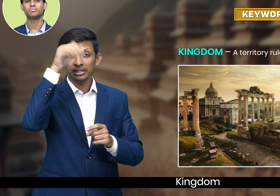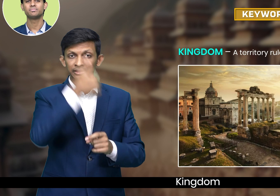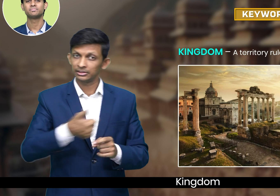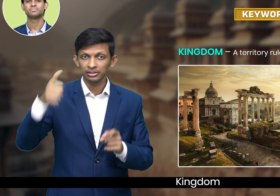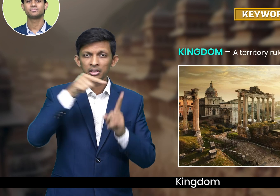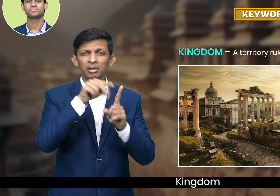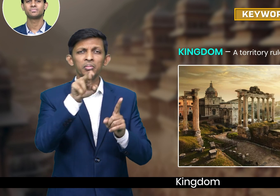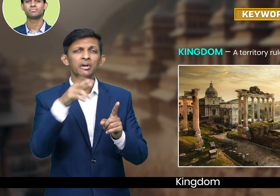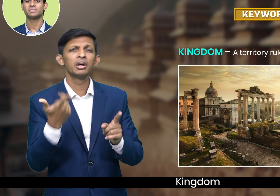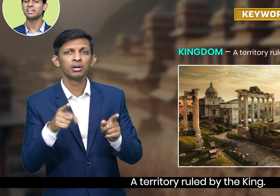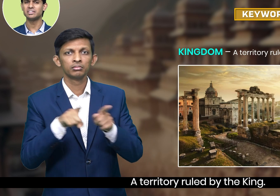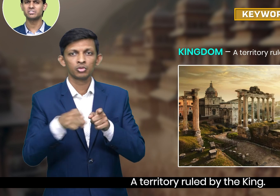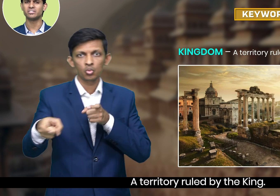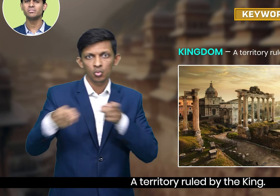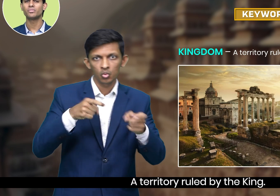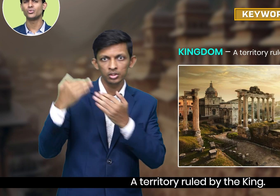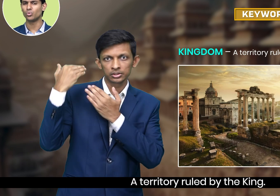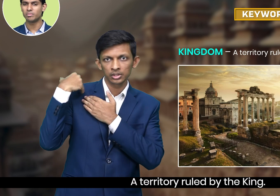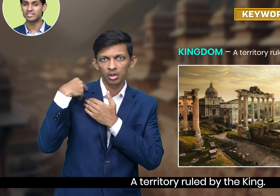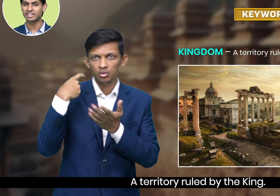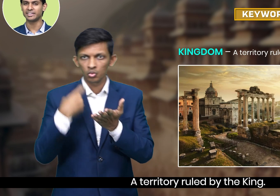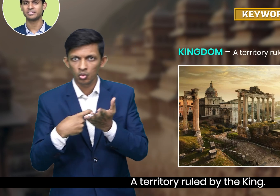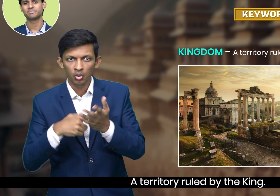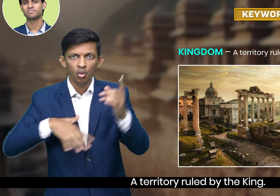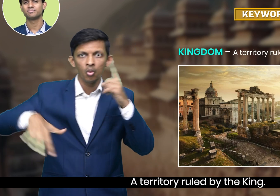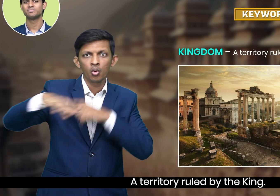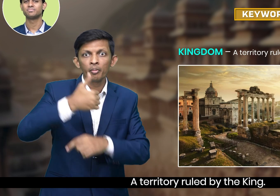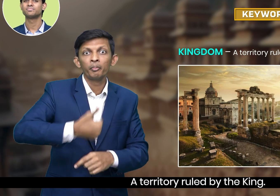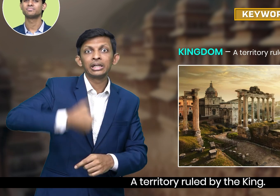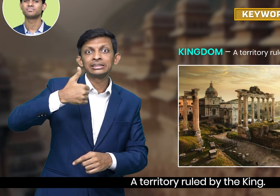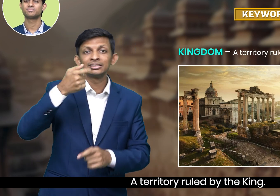kingdom, a territory ruled by the king.